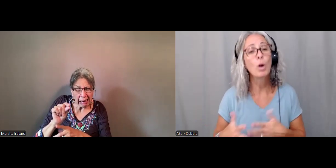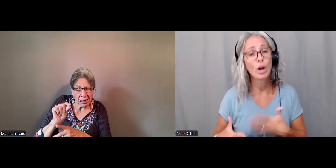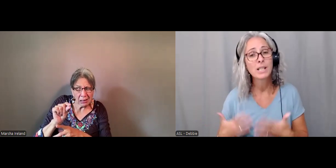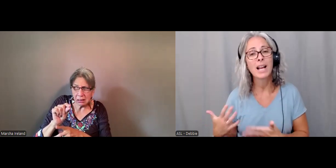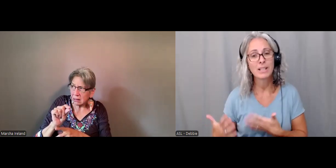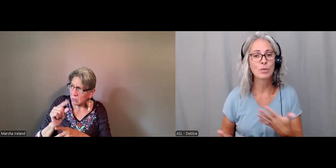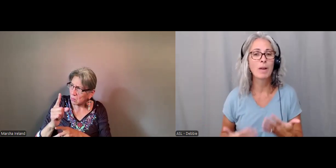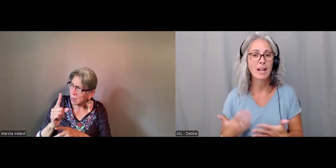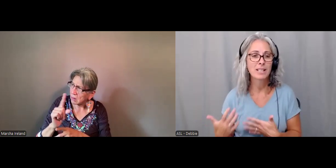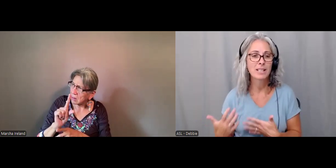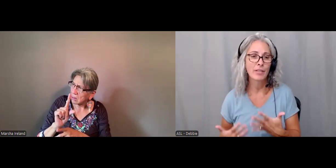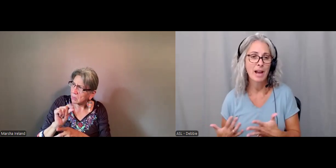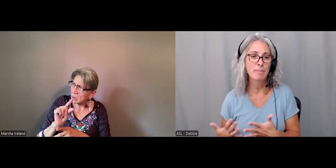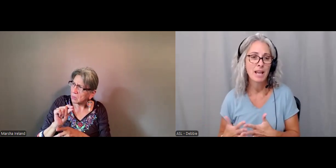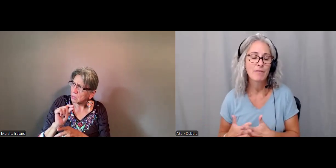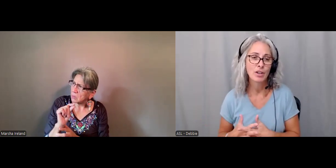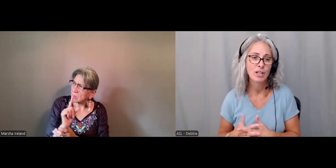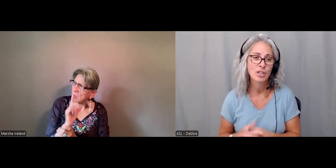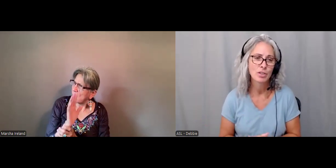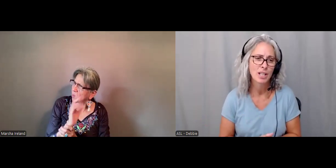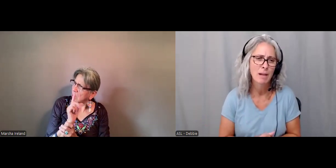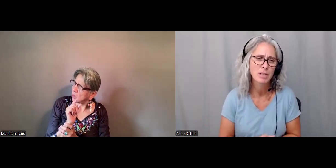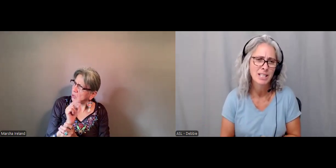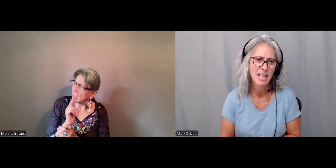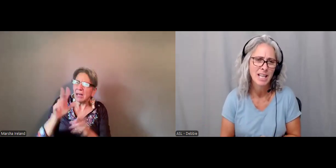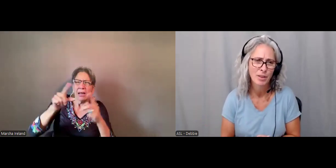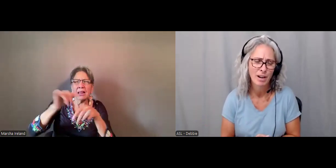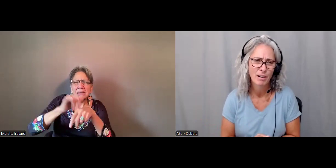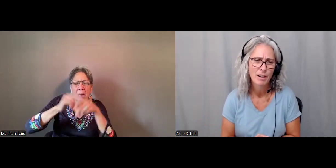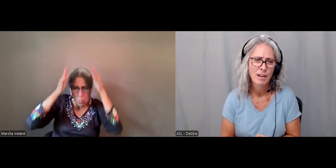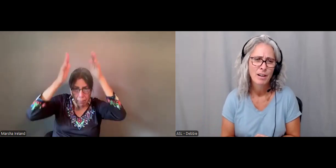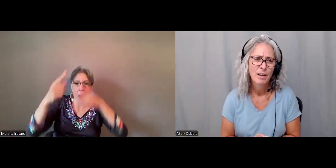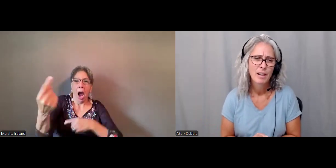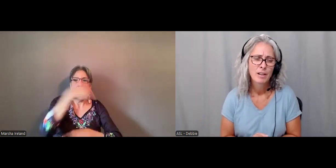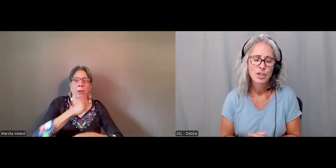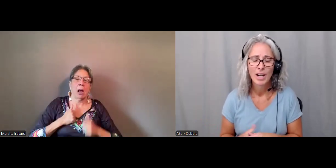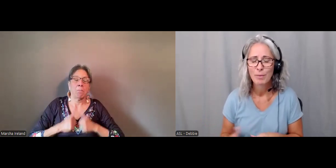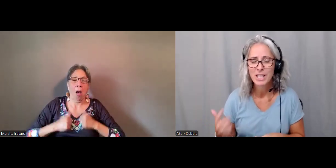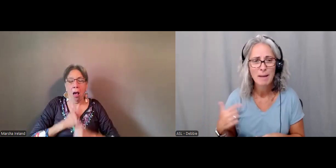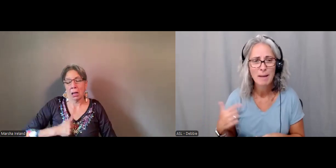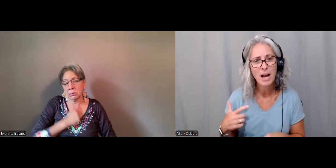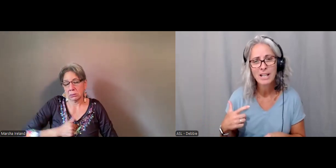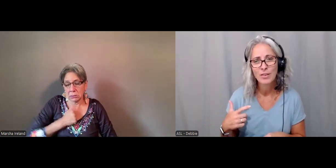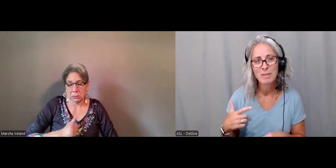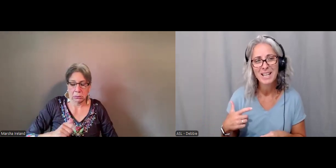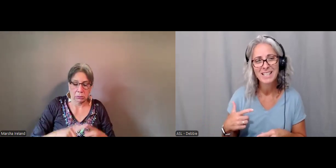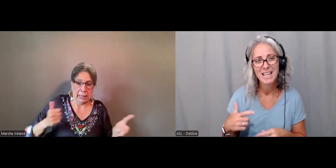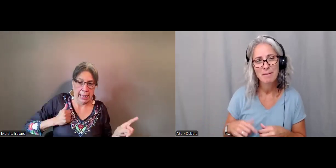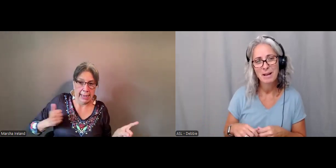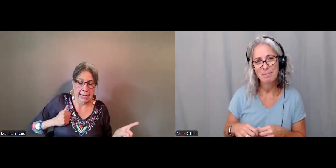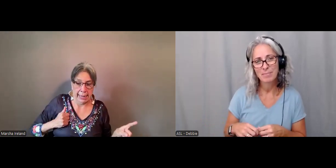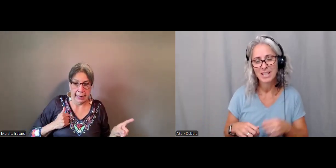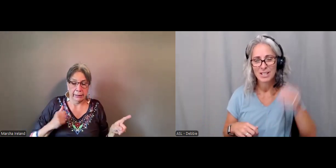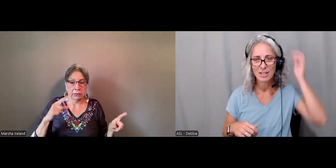be more done to reconcile that behavior and to come to the table there. Sorry, what's come to mind for me is